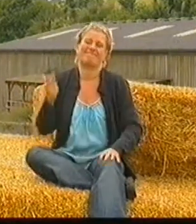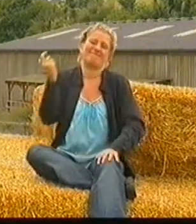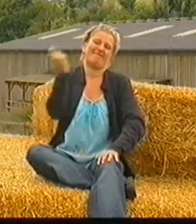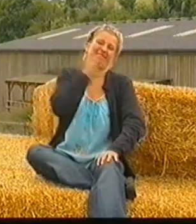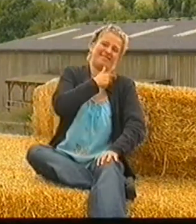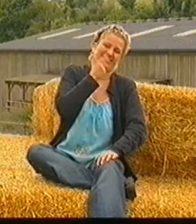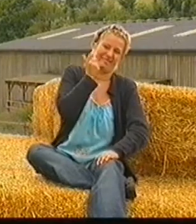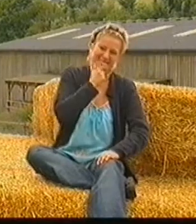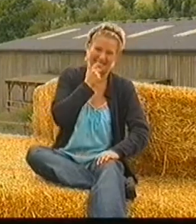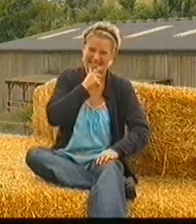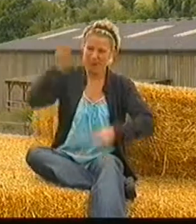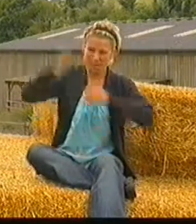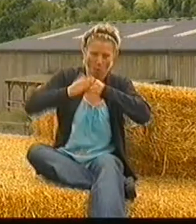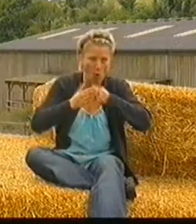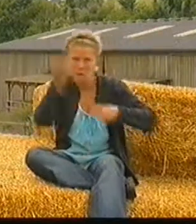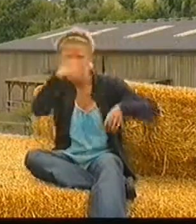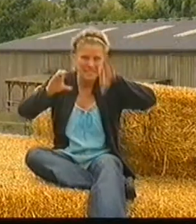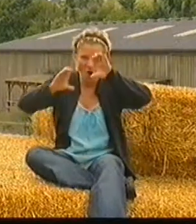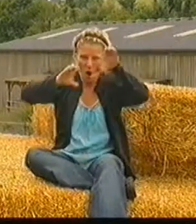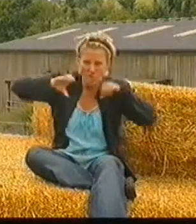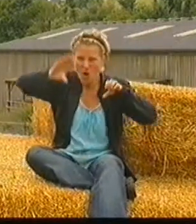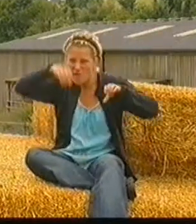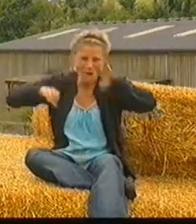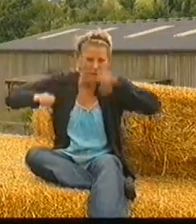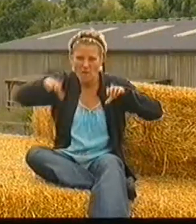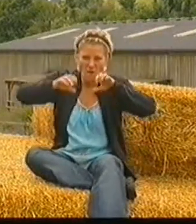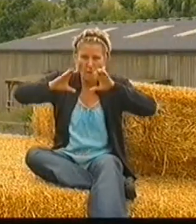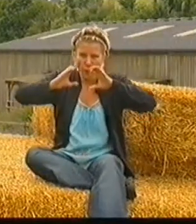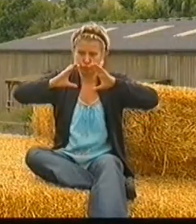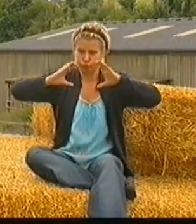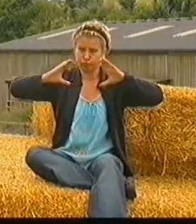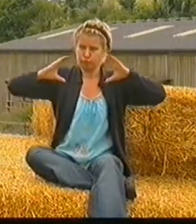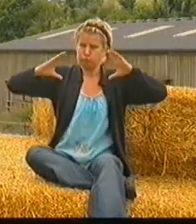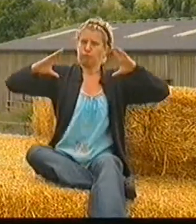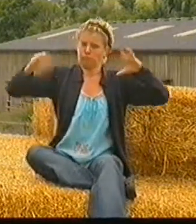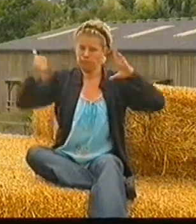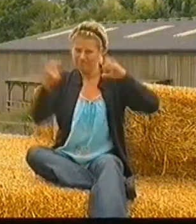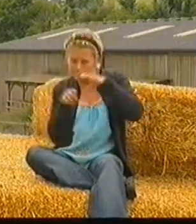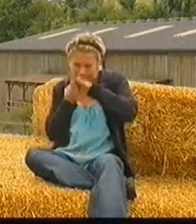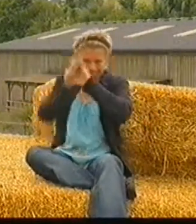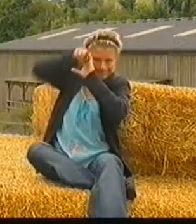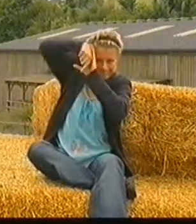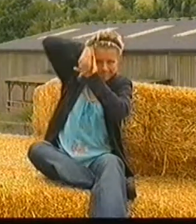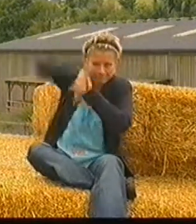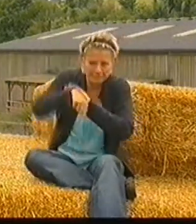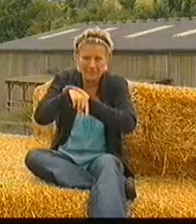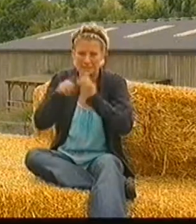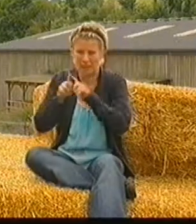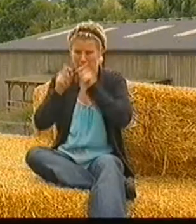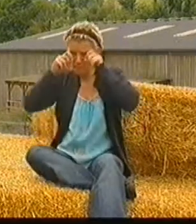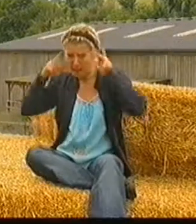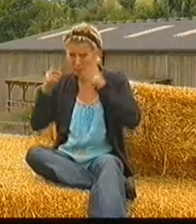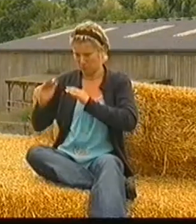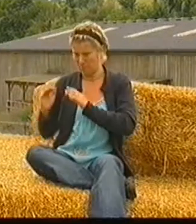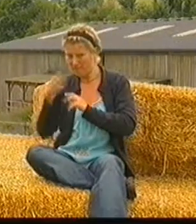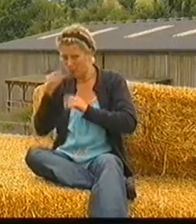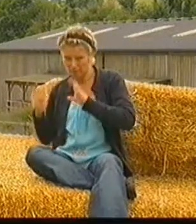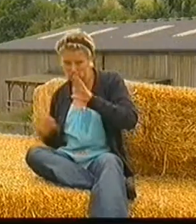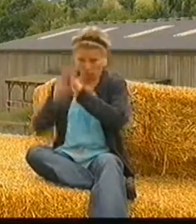sight. Mr. Fox laughed and began pulling more bricks out of the wall. When he had made a biggish hole, he crept through it.